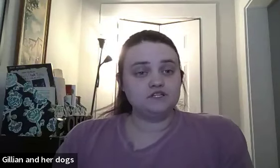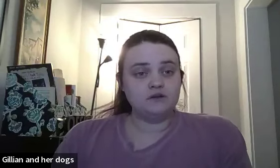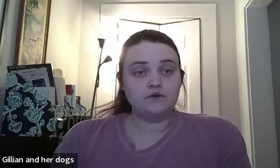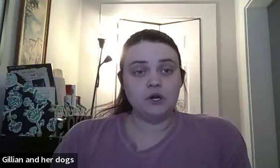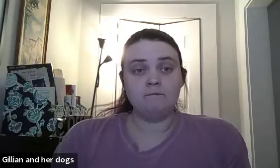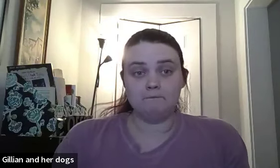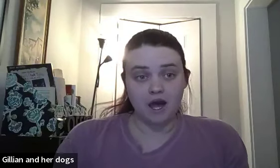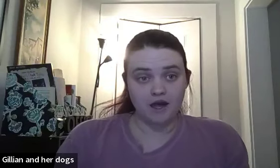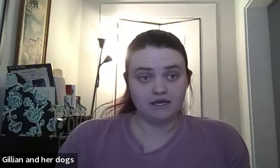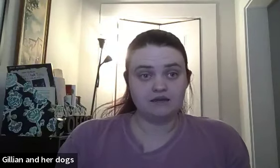first one, for